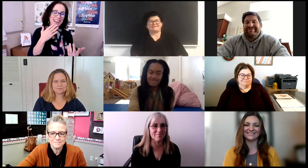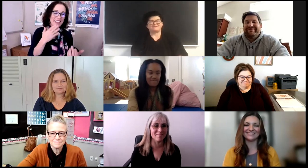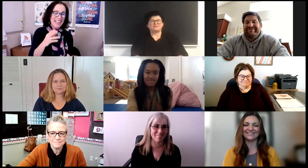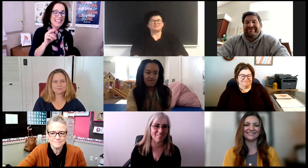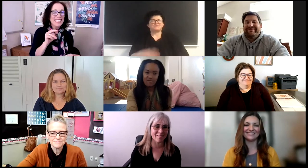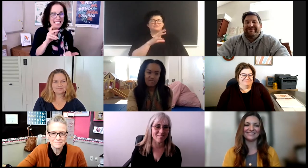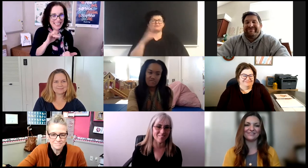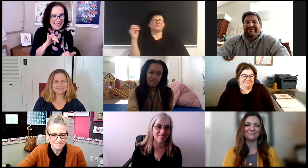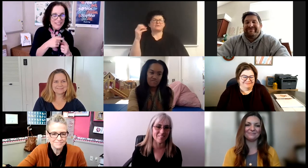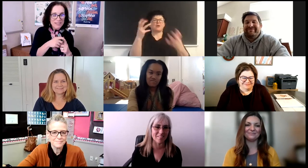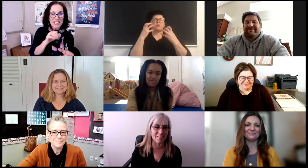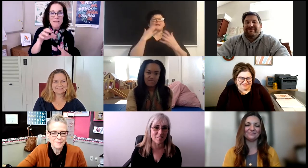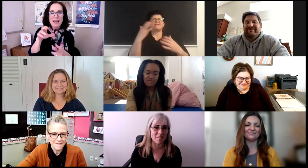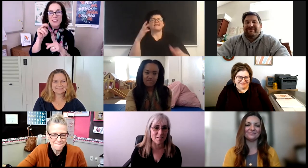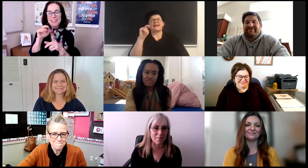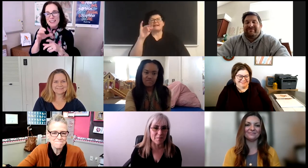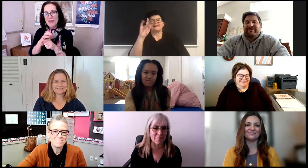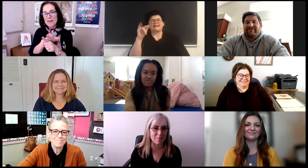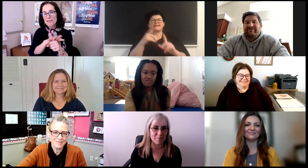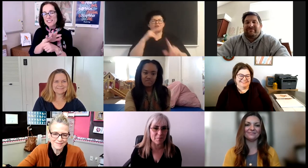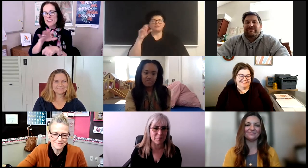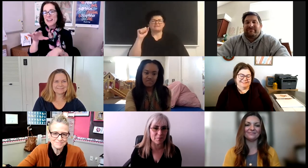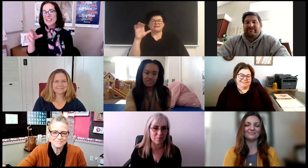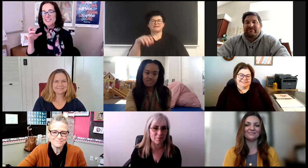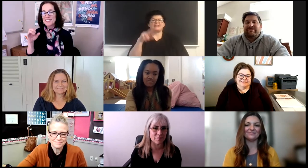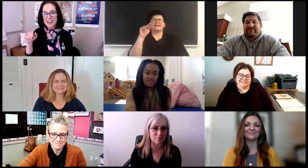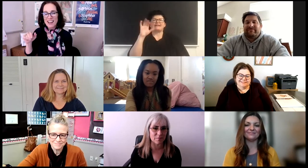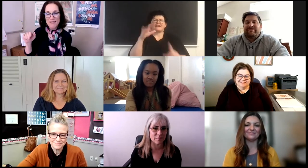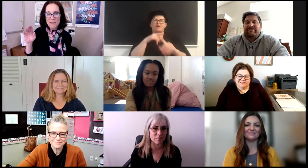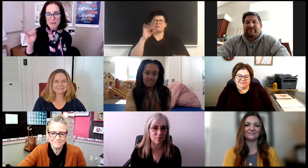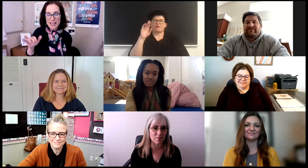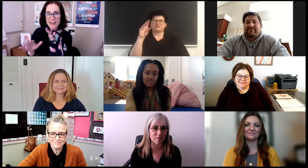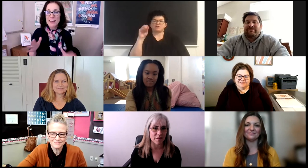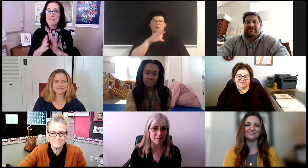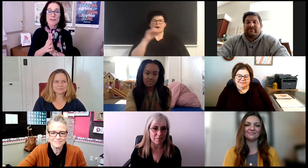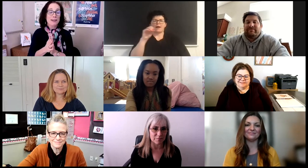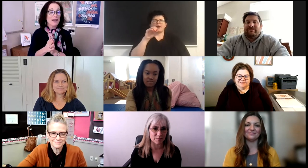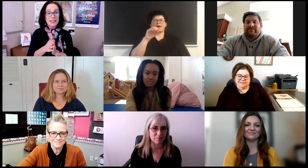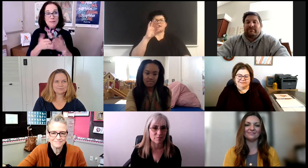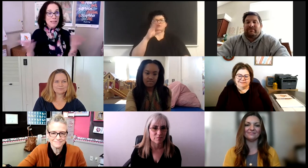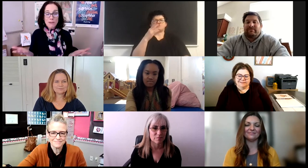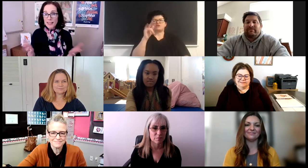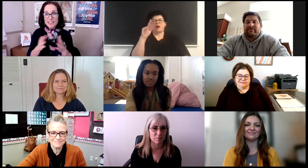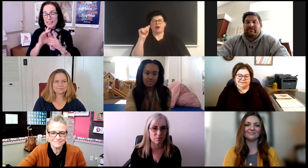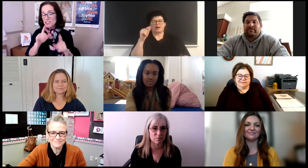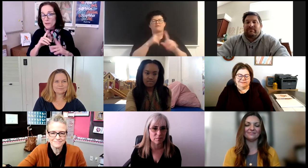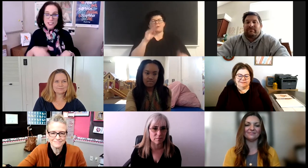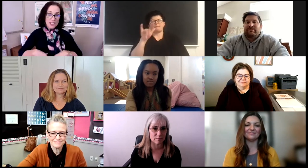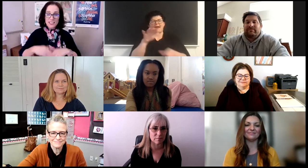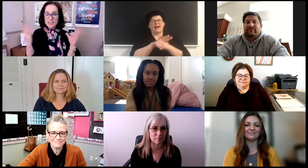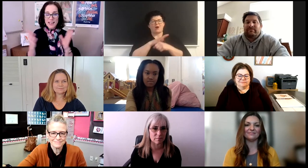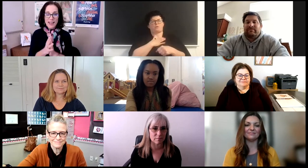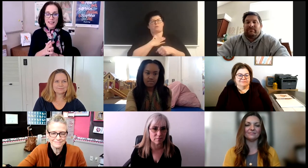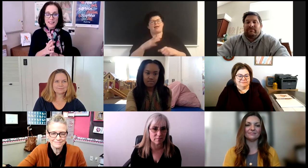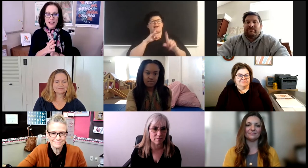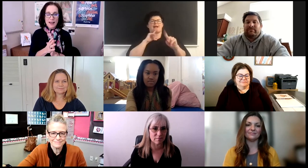And I want to thank Nikki from Sacramento, Nick from Fresno area, and Christiana from the Bay Area for being willing to answer